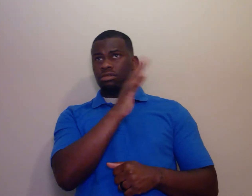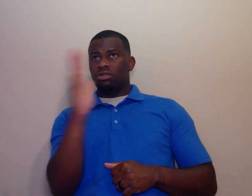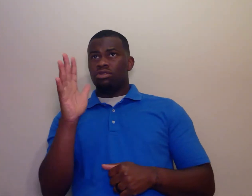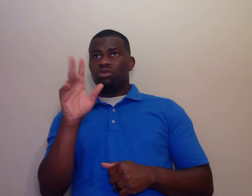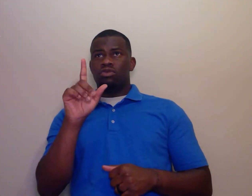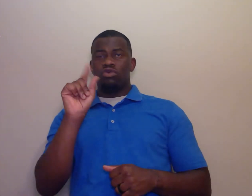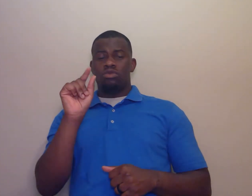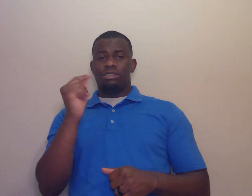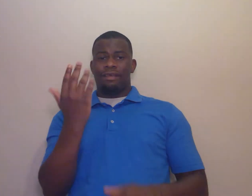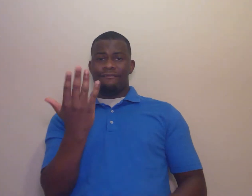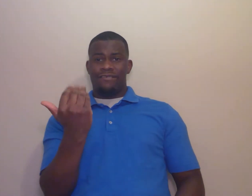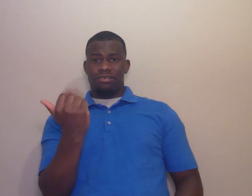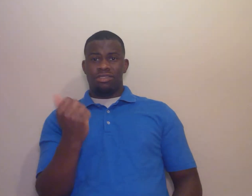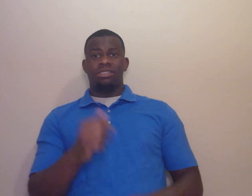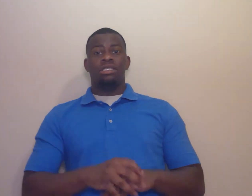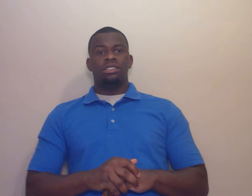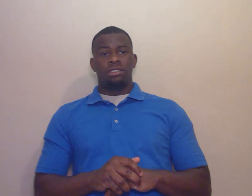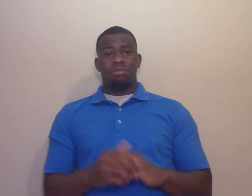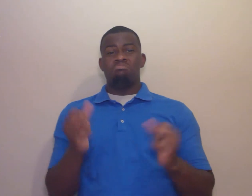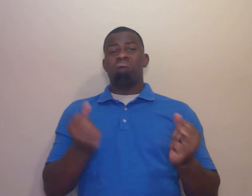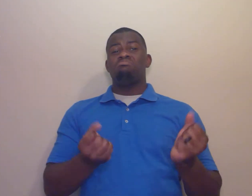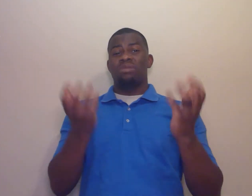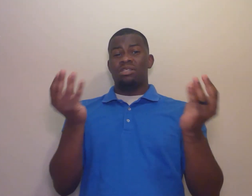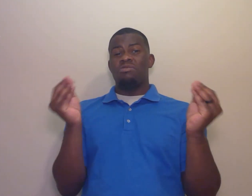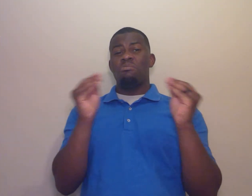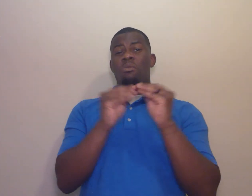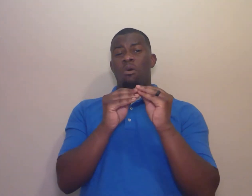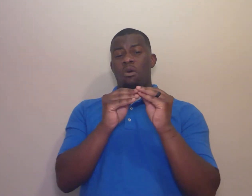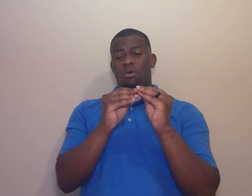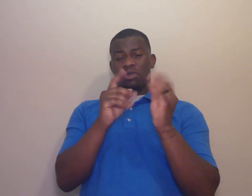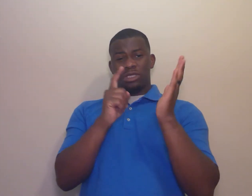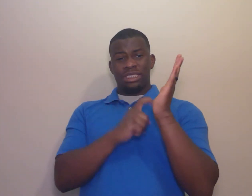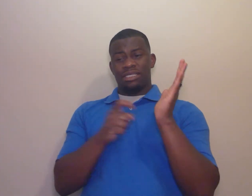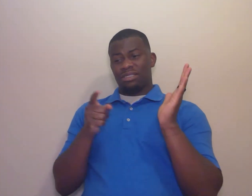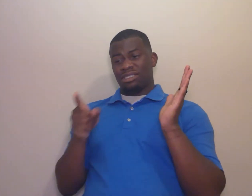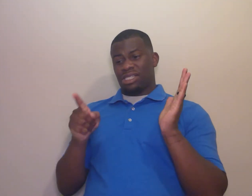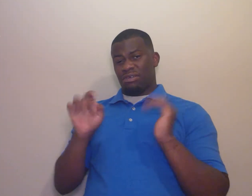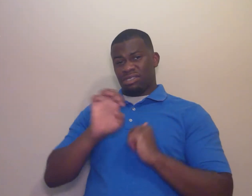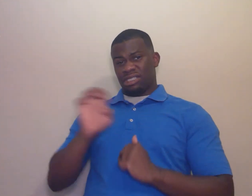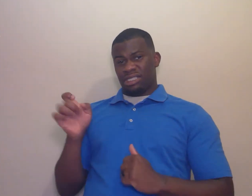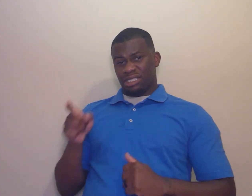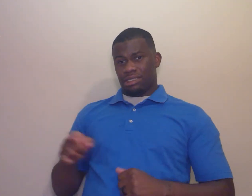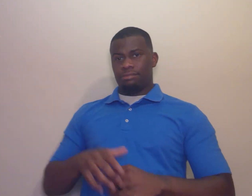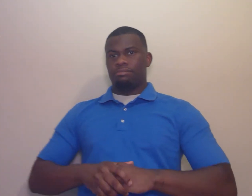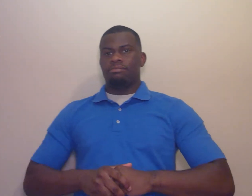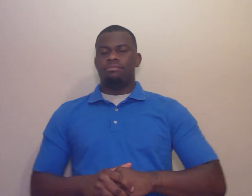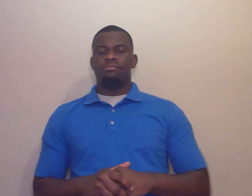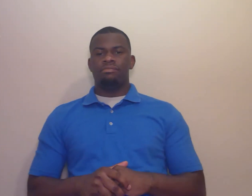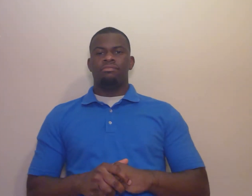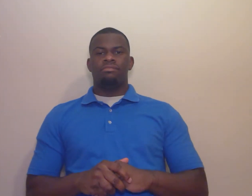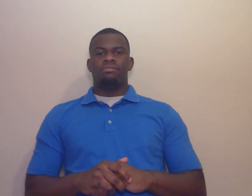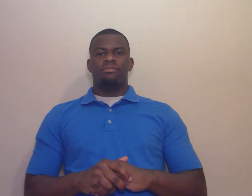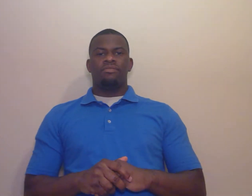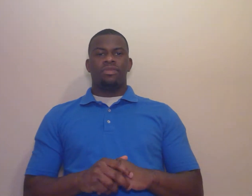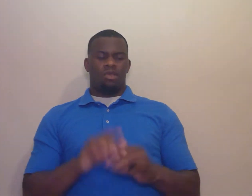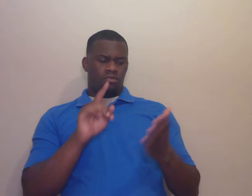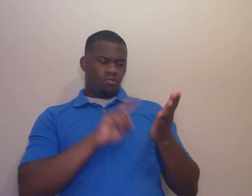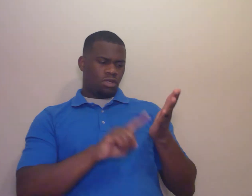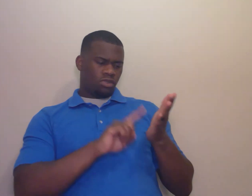confirmed cases were reported from these 14 states. Researchers believe climate change has a lot to do with this dramatic rise of